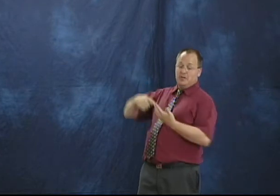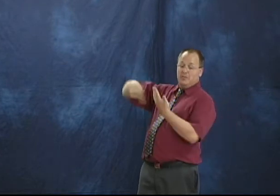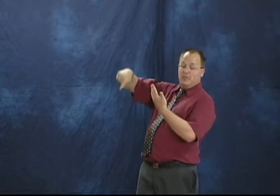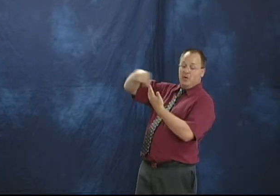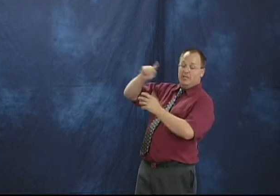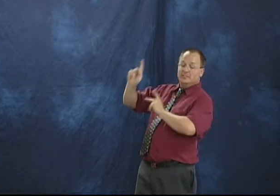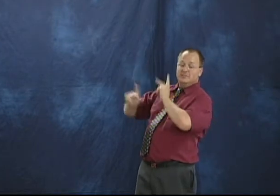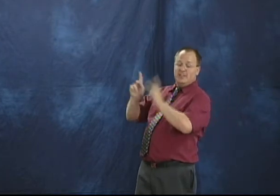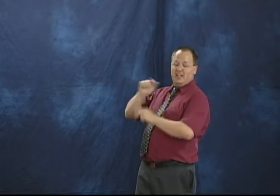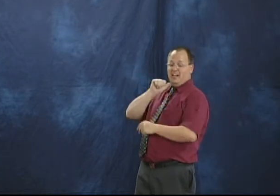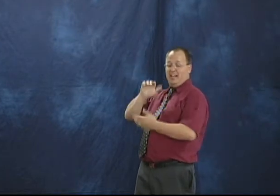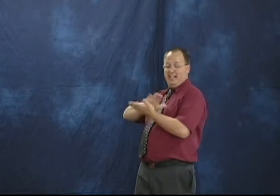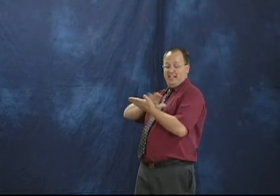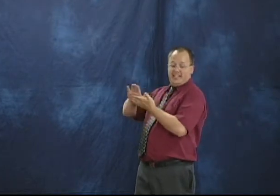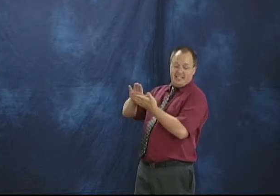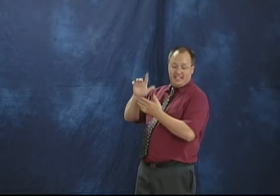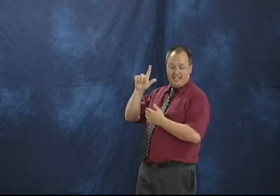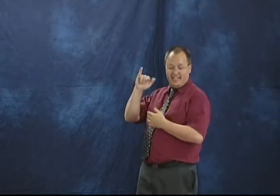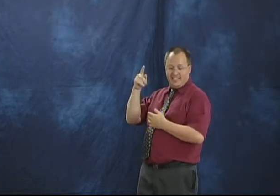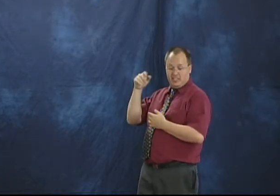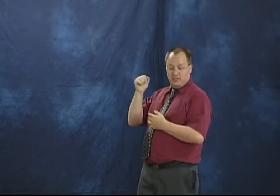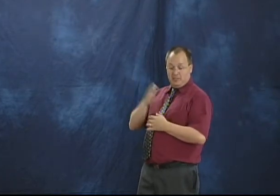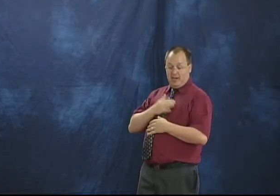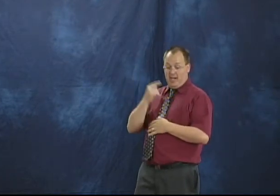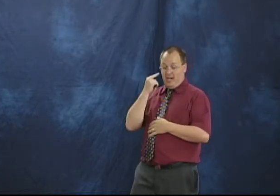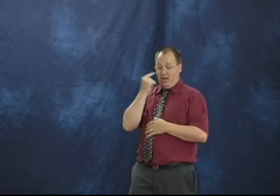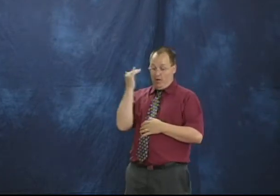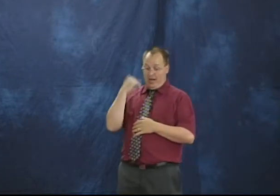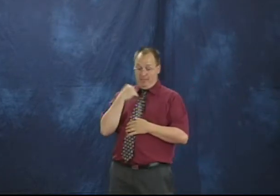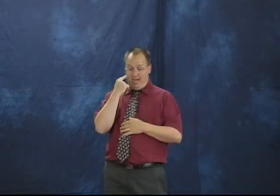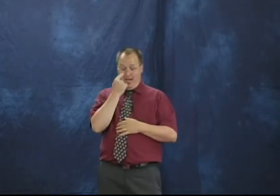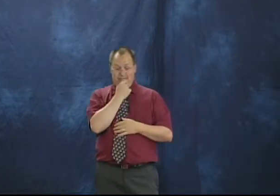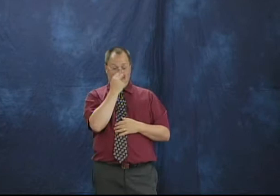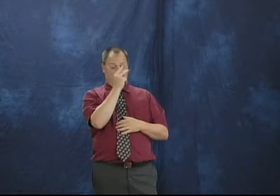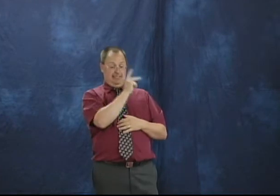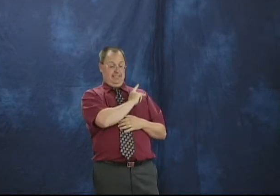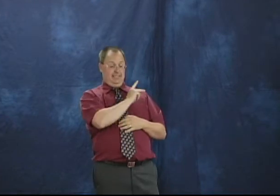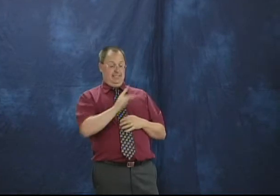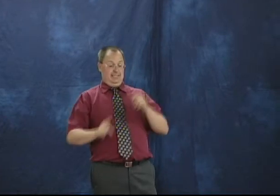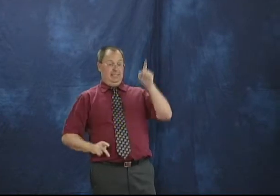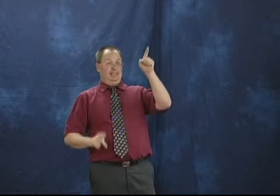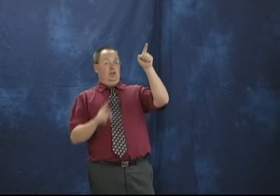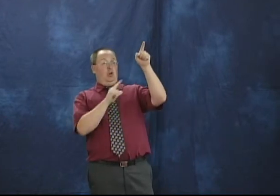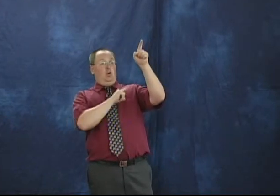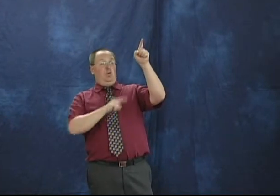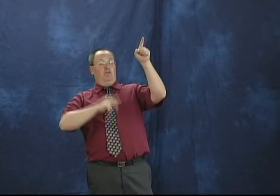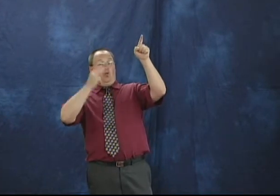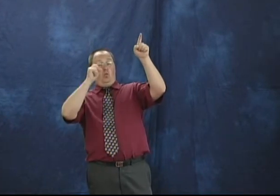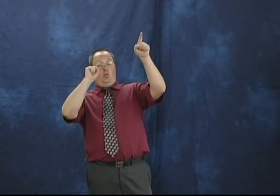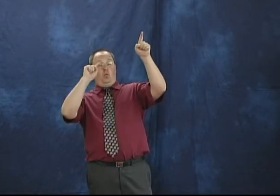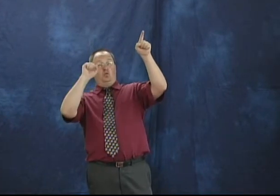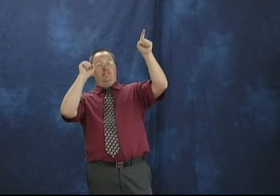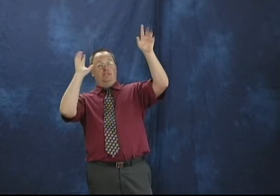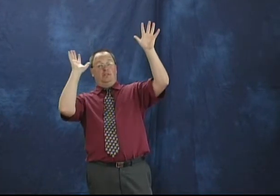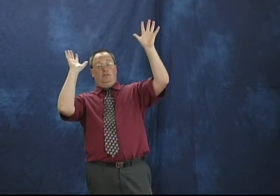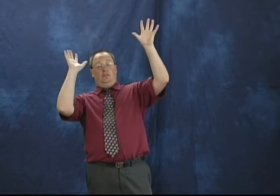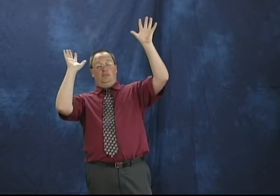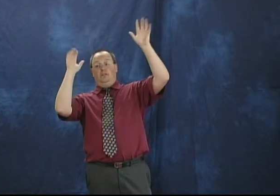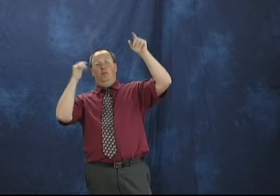and I dwell in the midst of people of unclean lips. For my eyes have seen the King, the Lord of hosts."